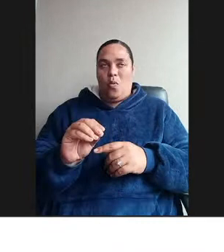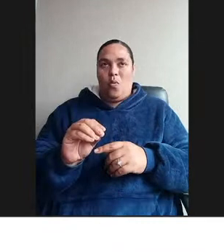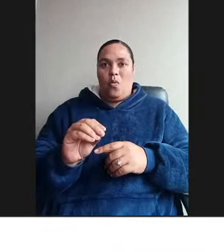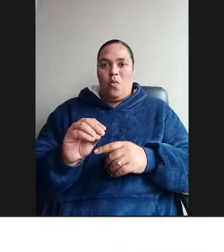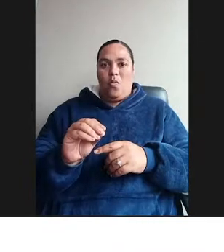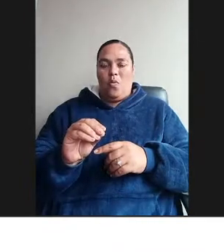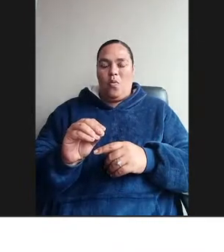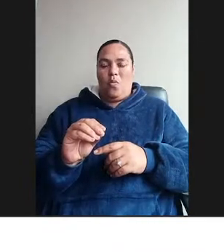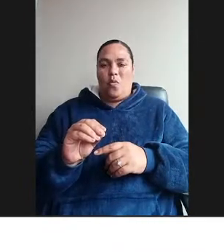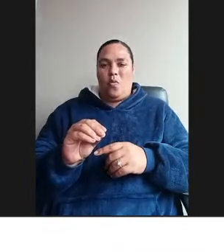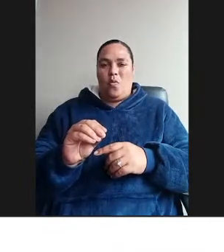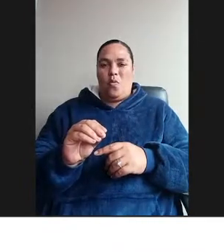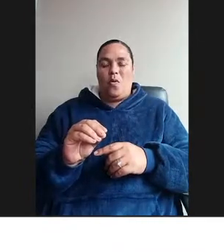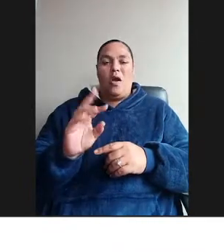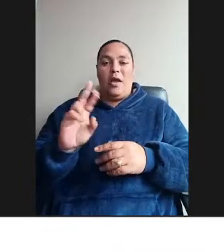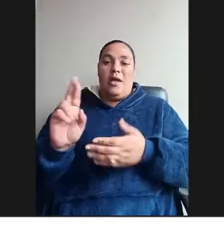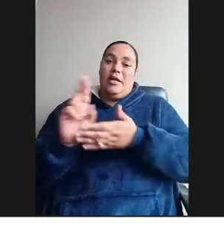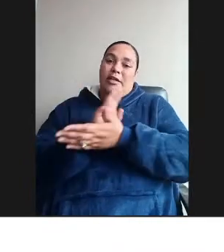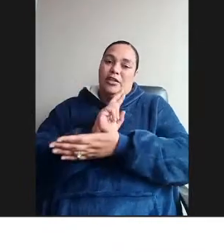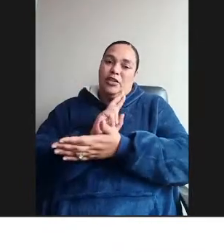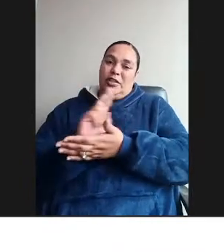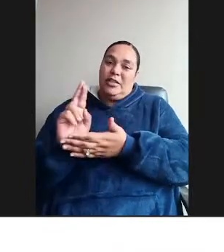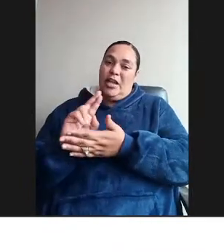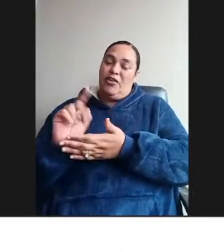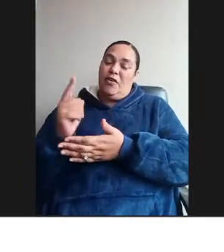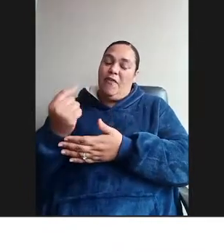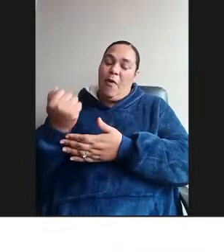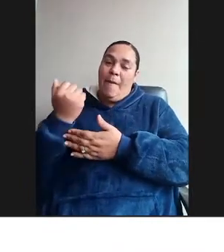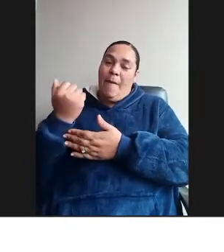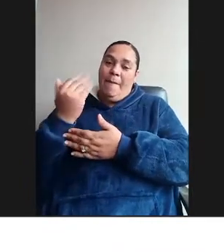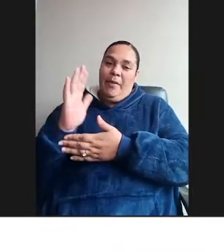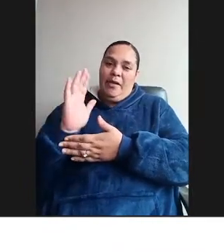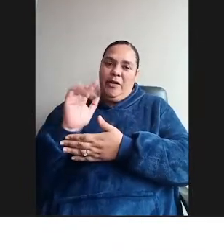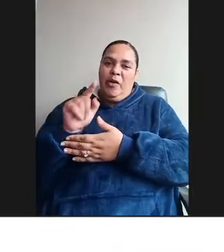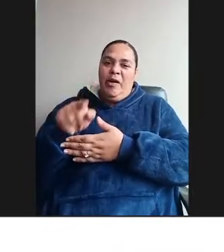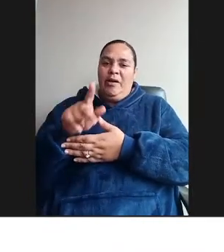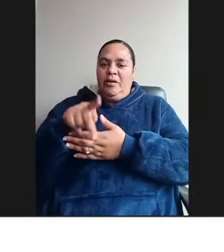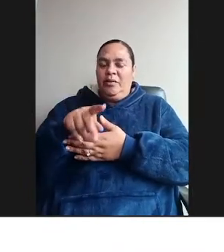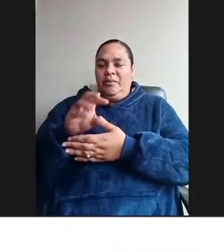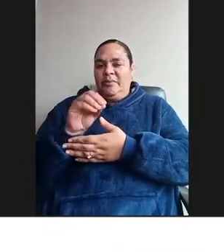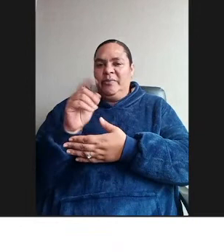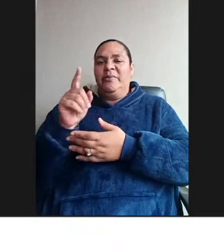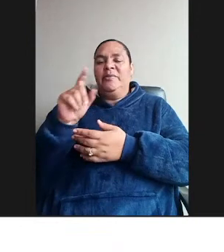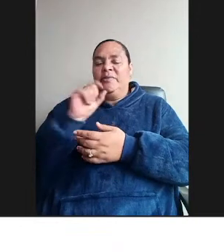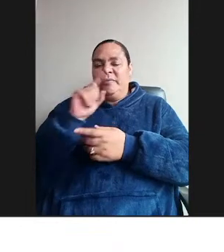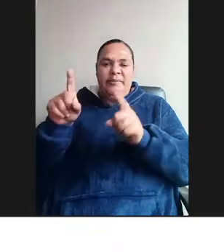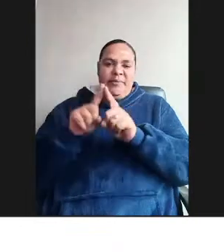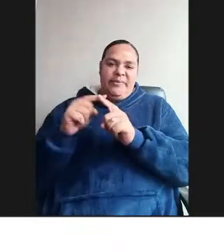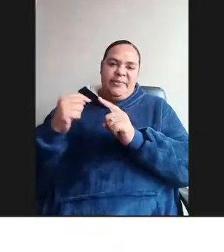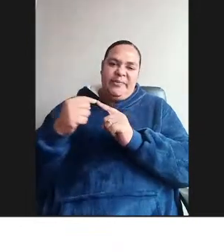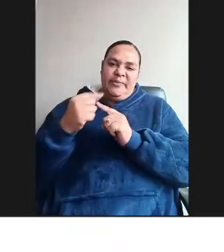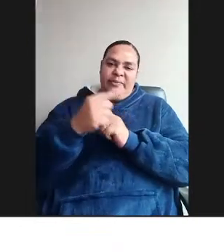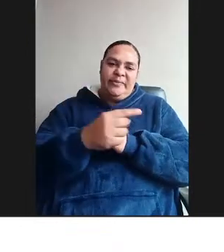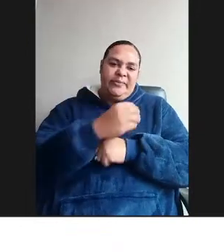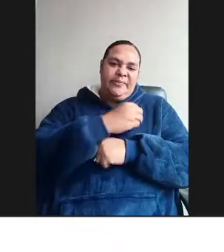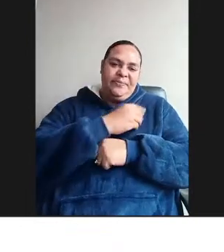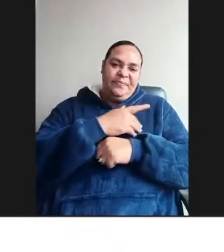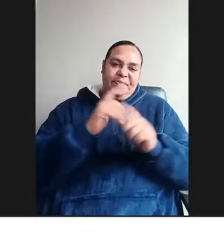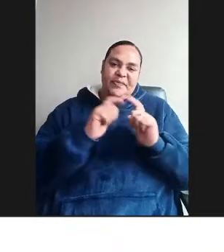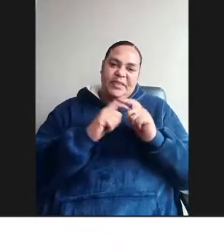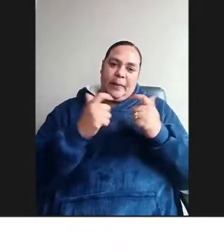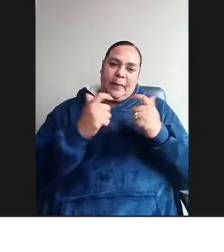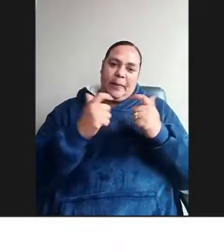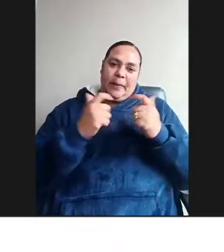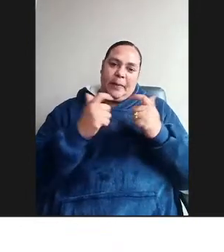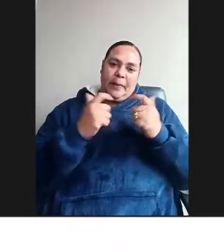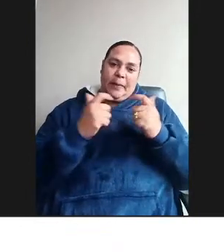the petition, then PO will send the same to committees. And